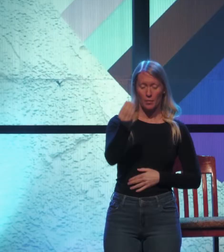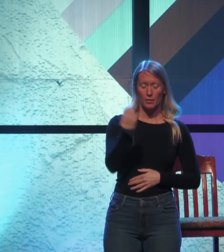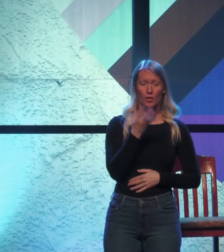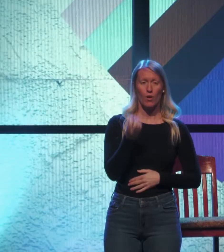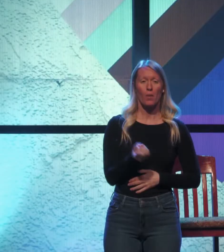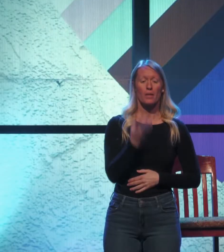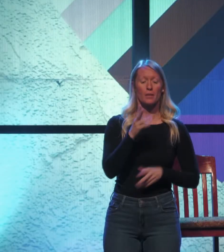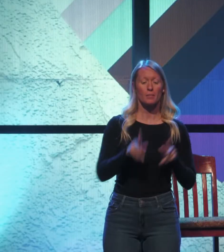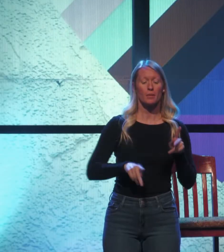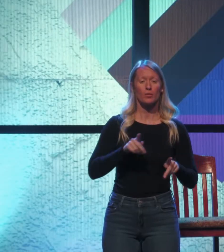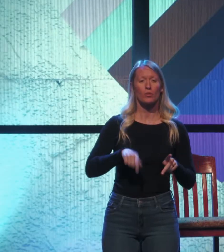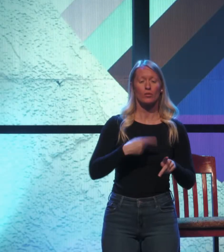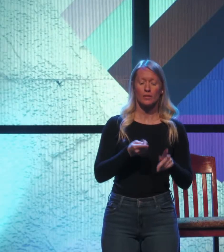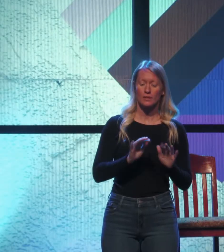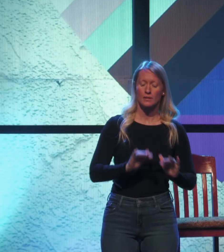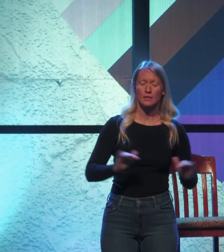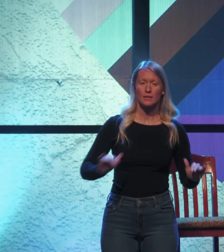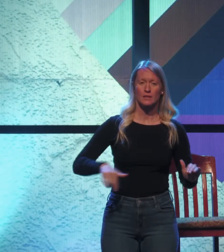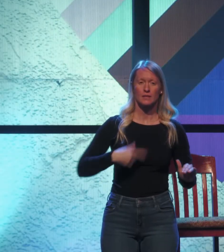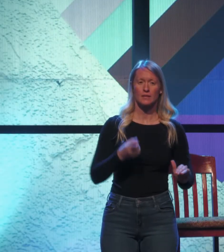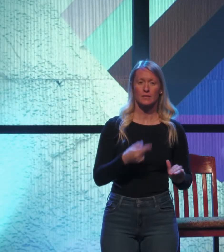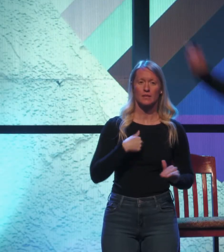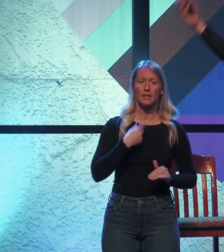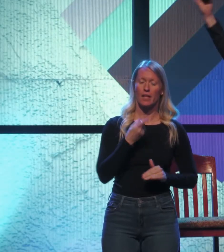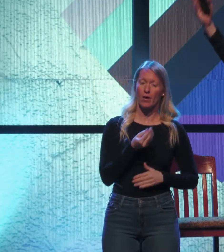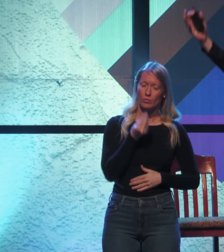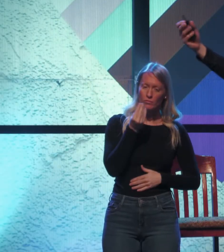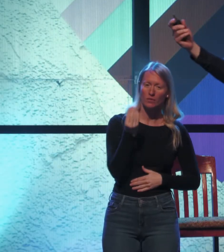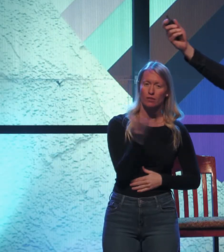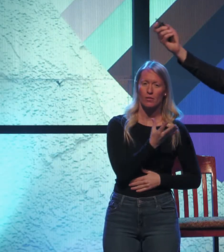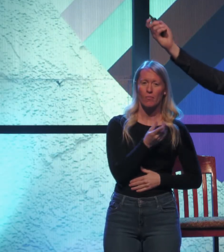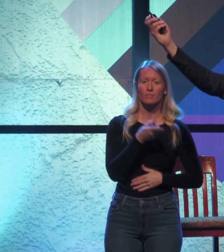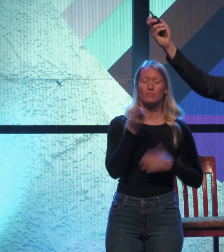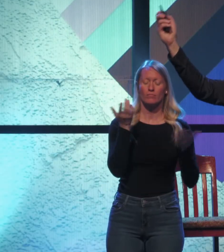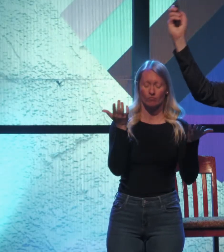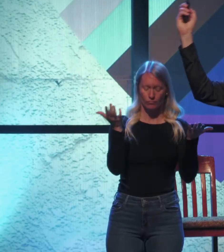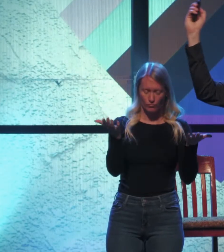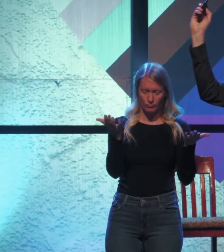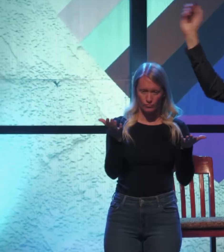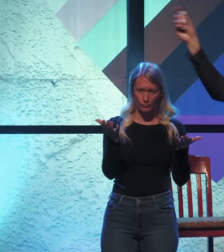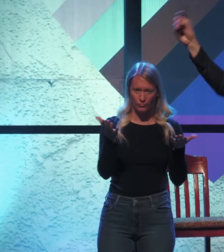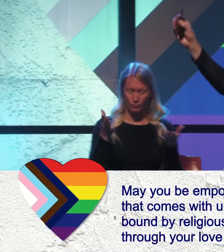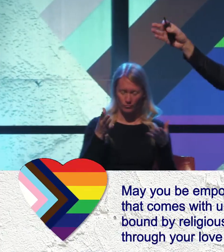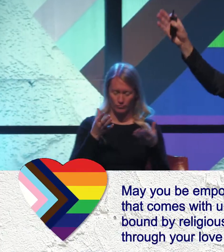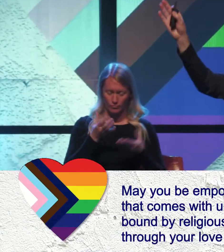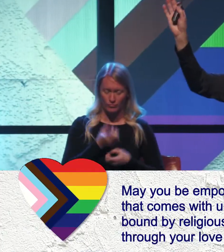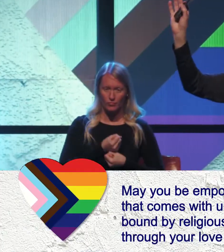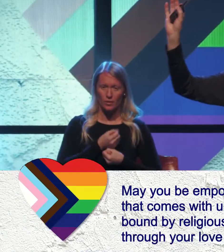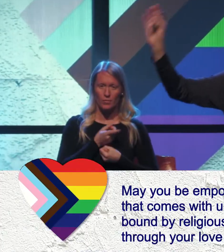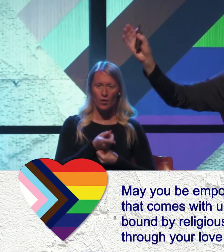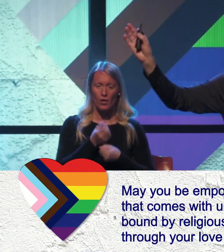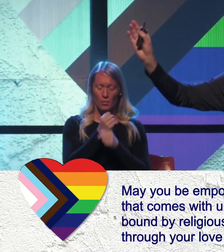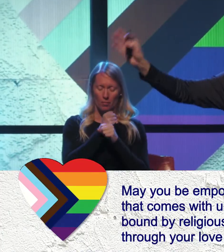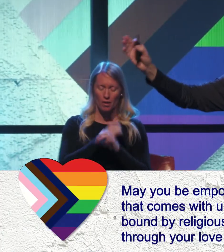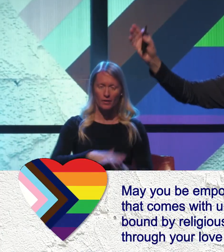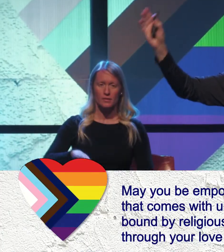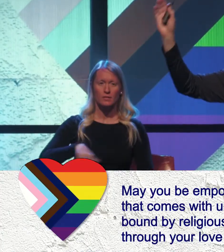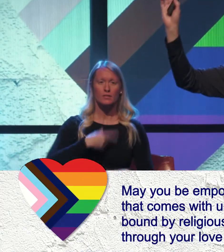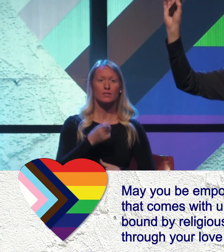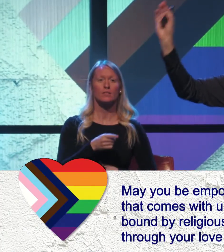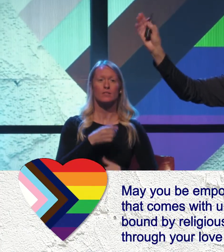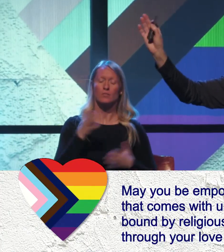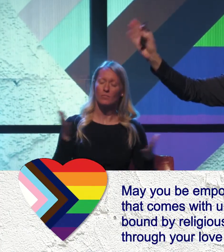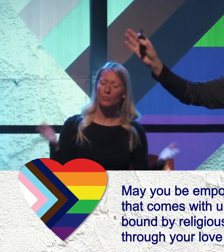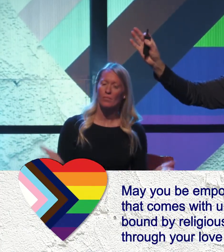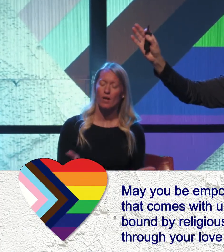right folks, okay? All right. You can raise your arms to receive our blessing today. May you be empowered today to embrace the freedom